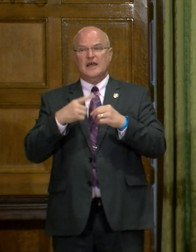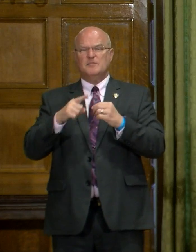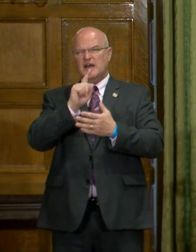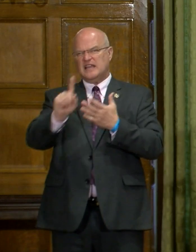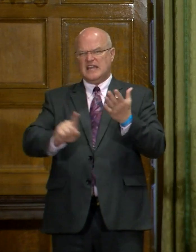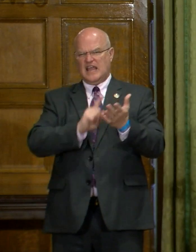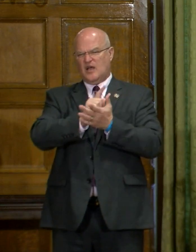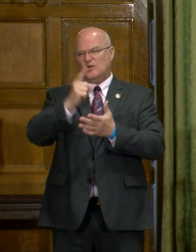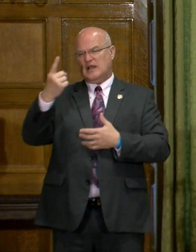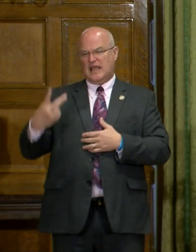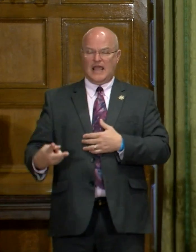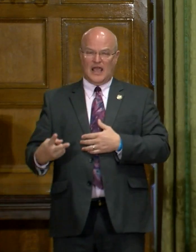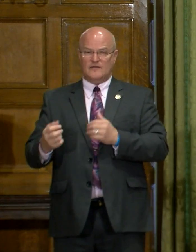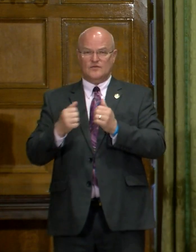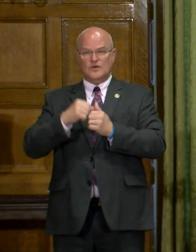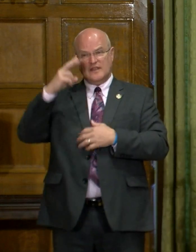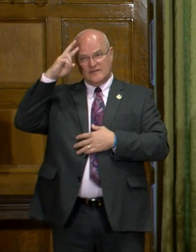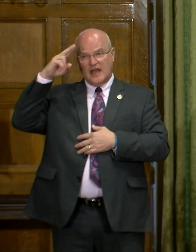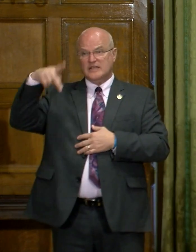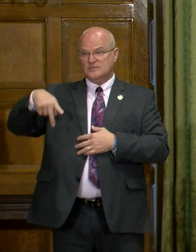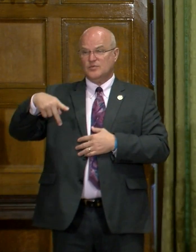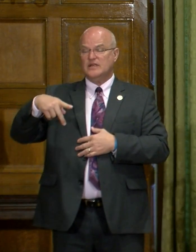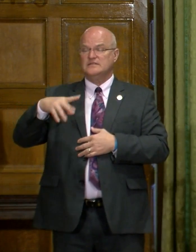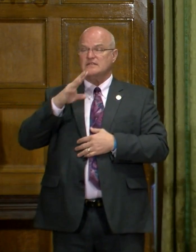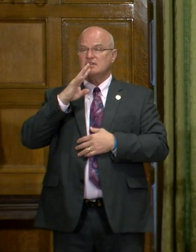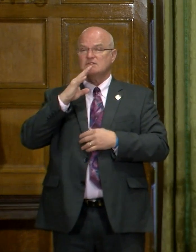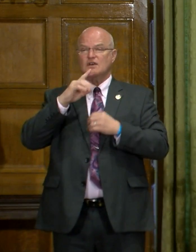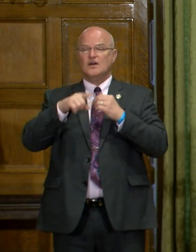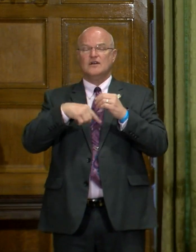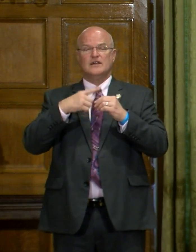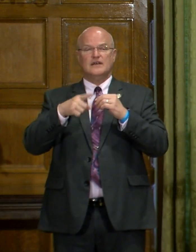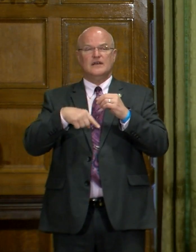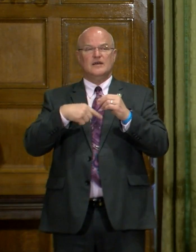an hour and a half, with the Vice President talking